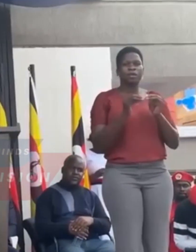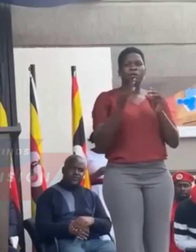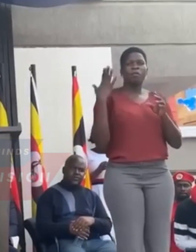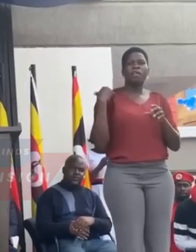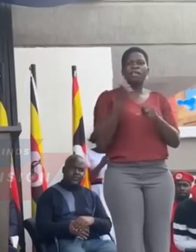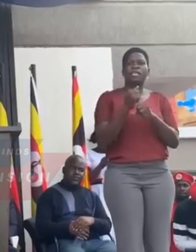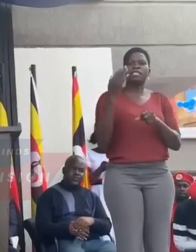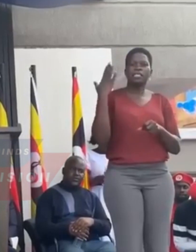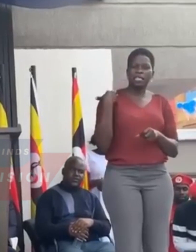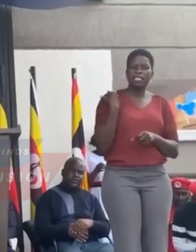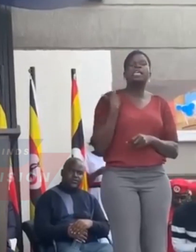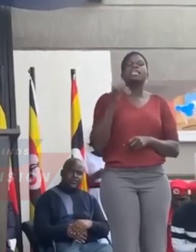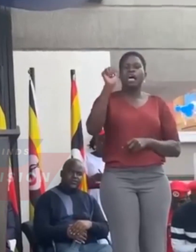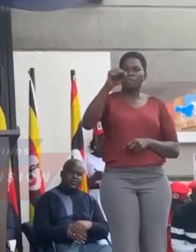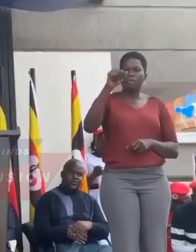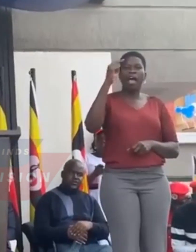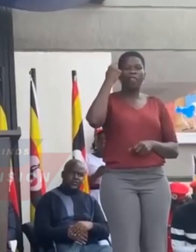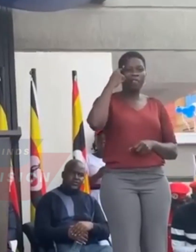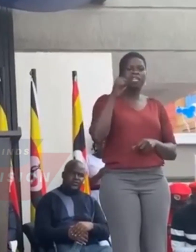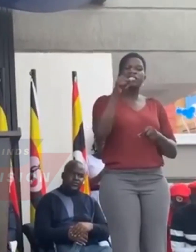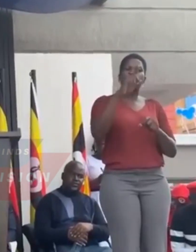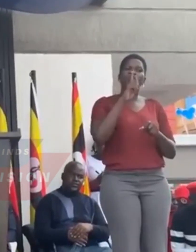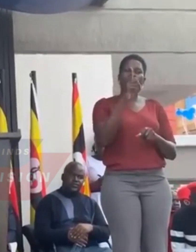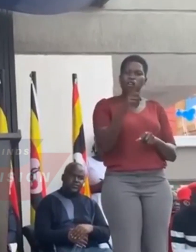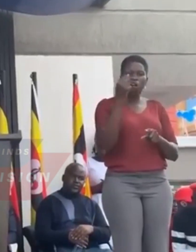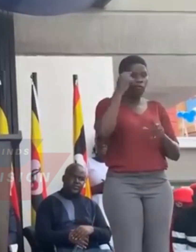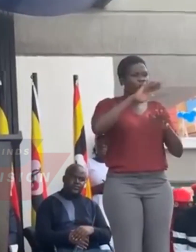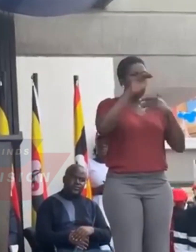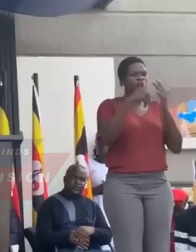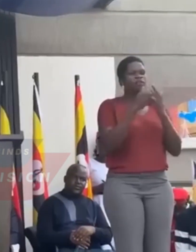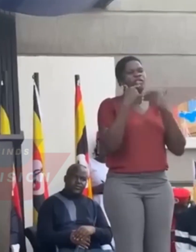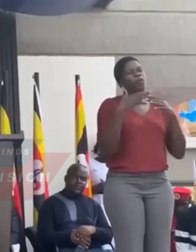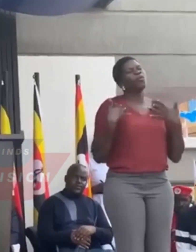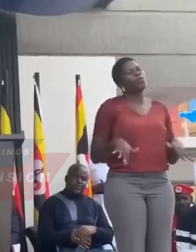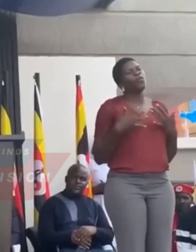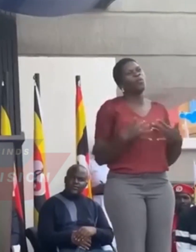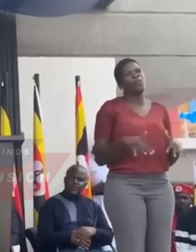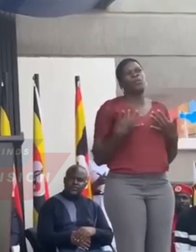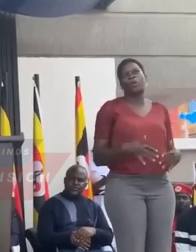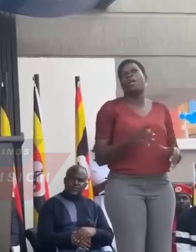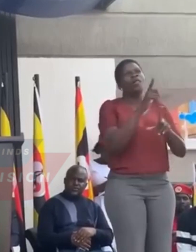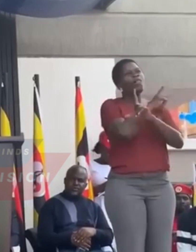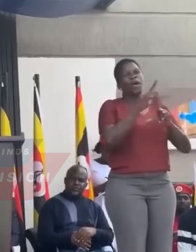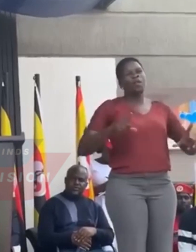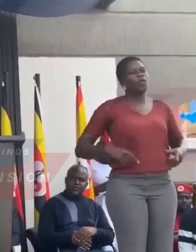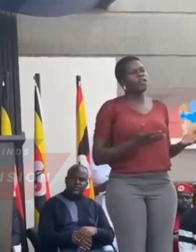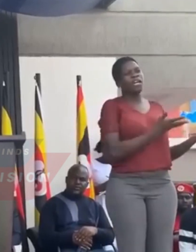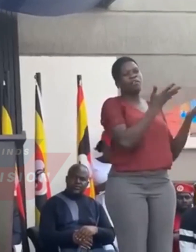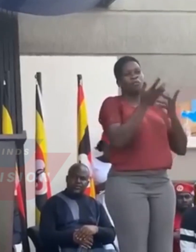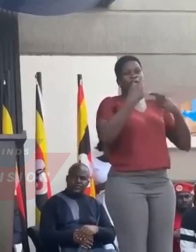Brothers and sisters, it is in order for all of us to say Ebenezer for this far that the Lord has brought